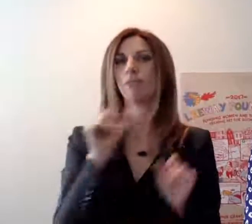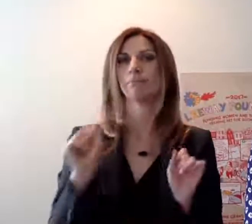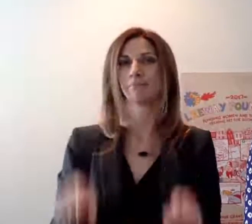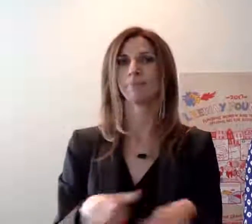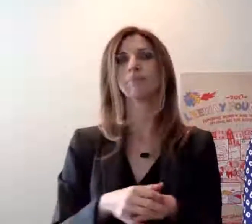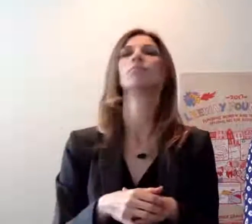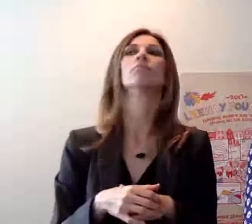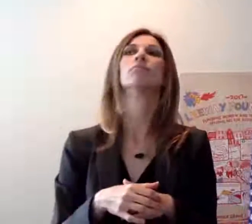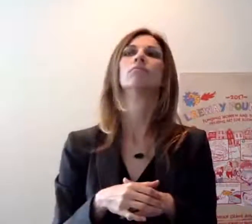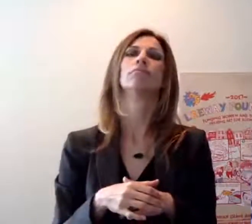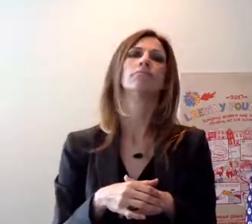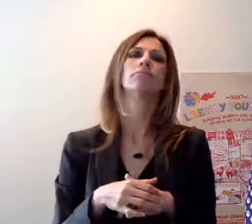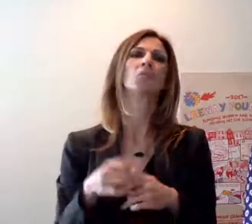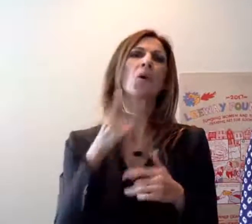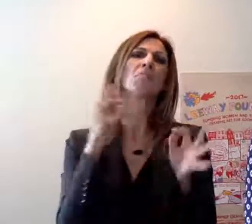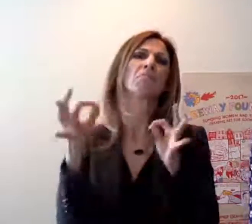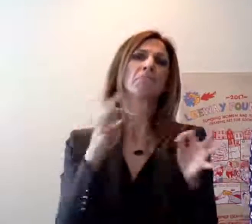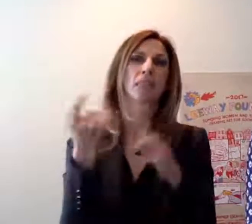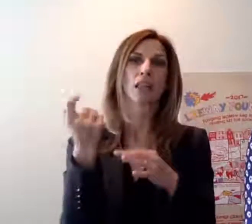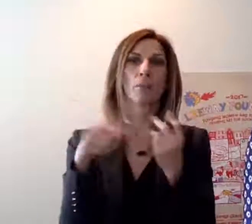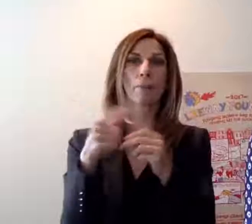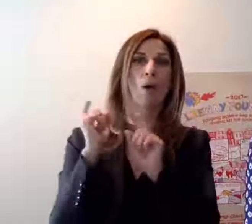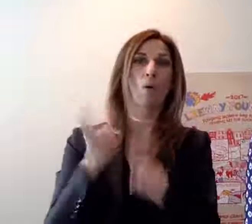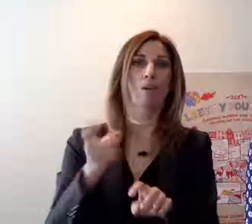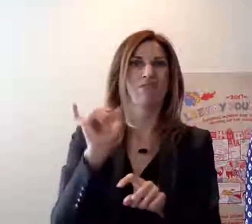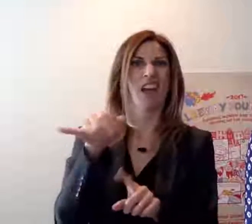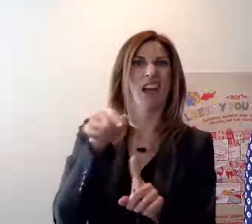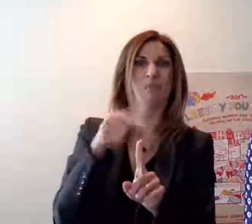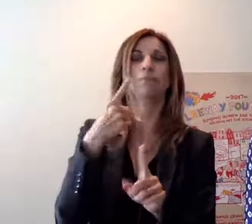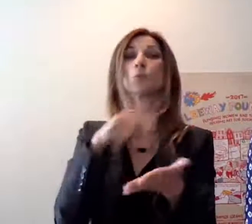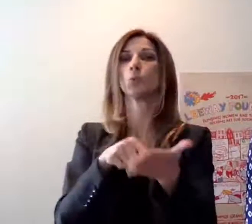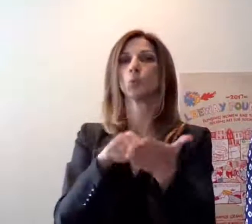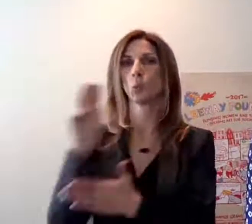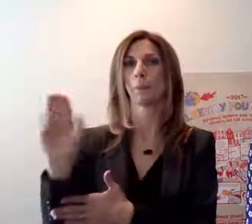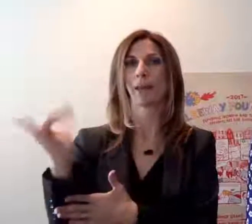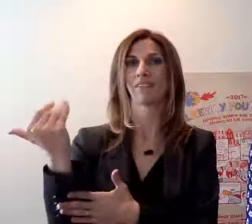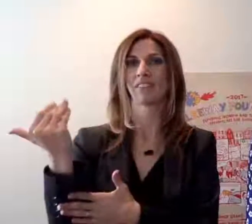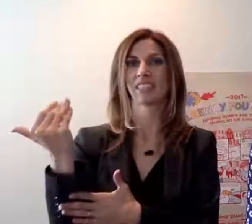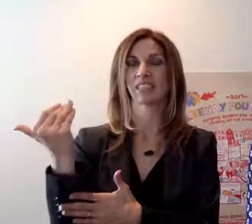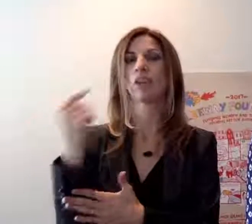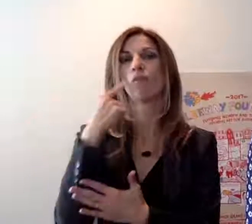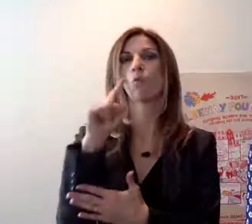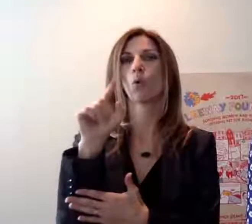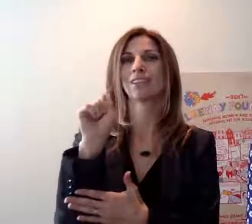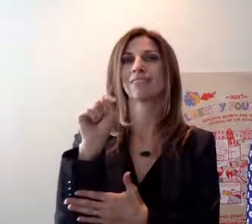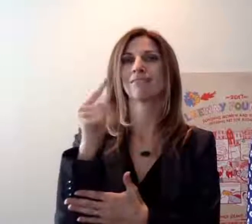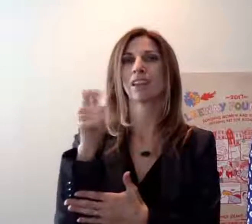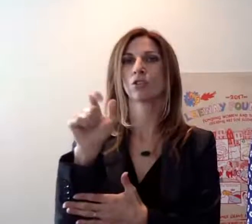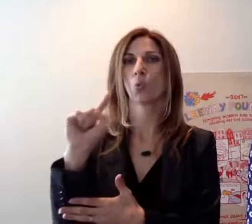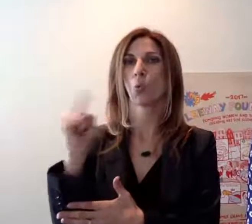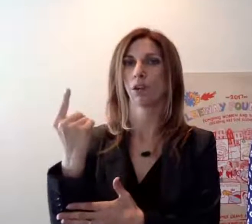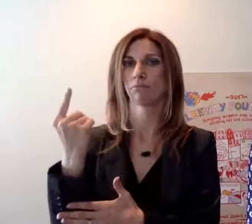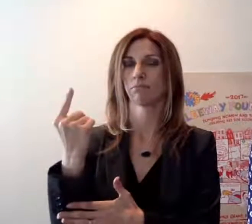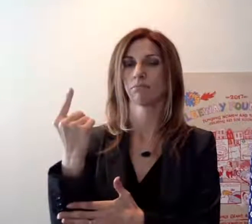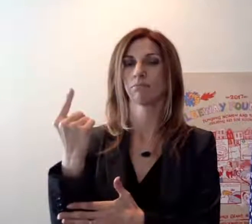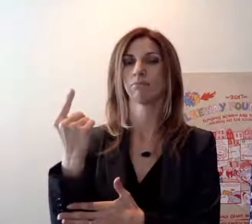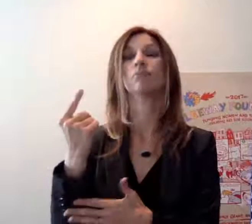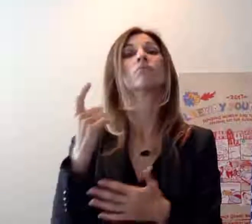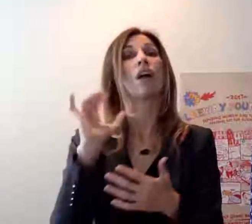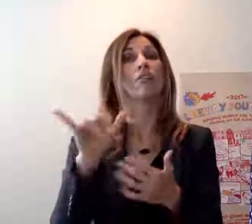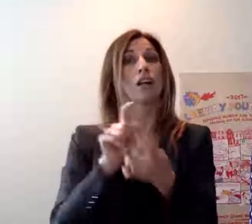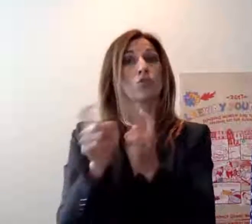Some general information about the grant. So the deadline is May 15th for stage 1. The Transformation Award is